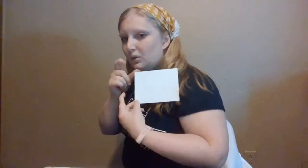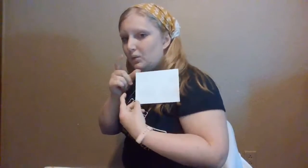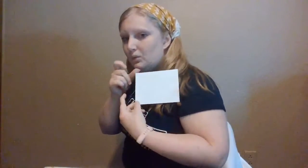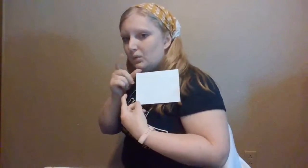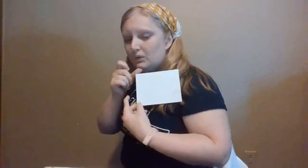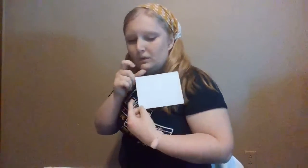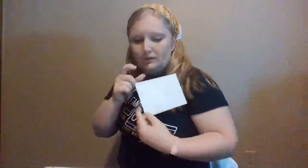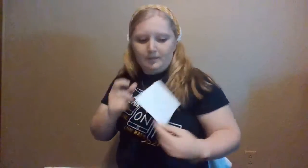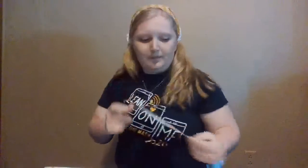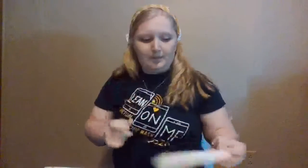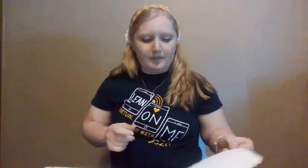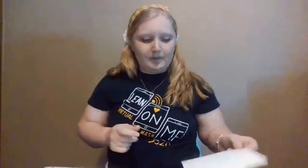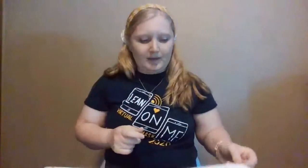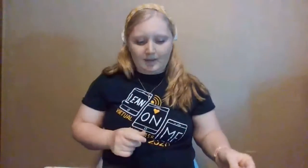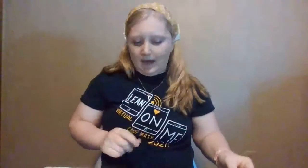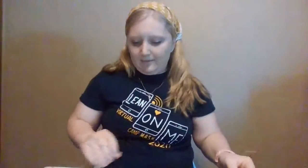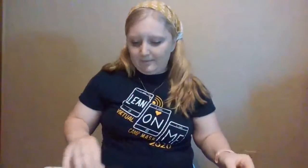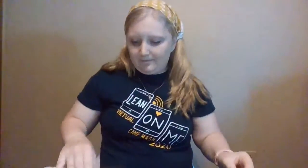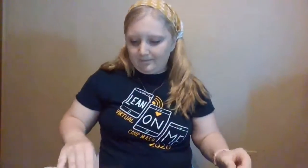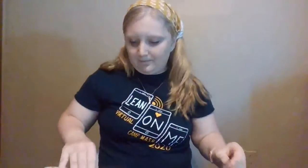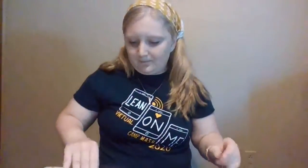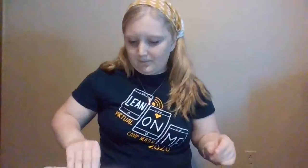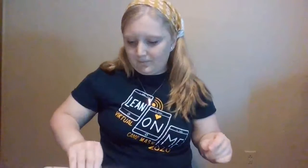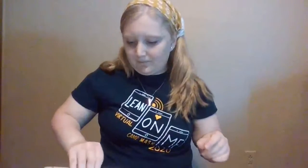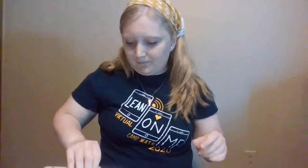Who. Just like that.